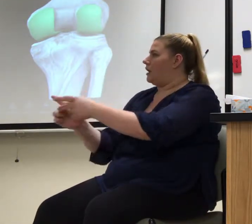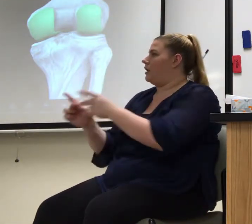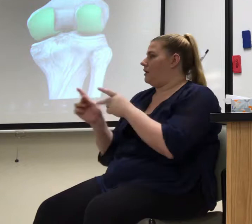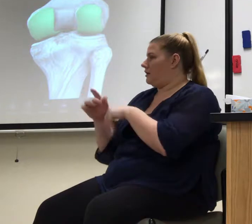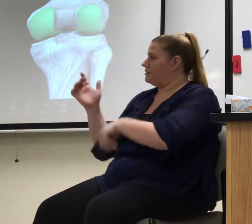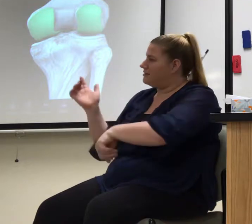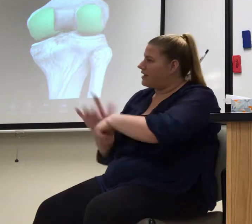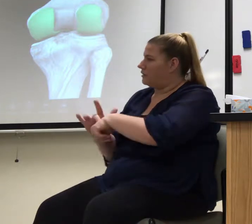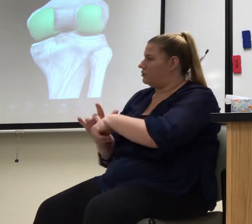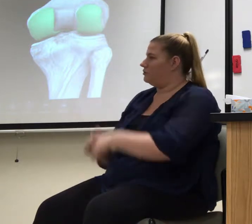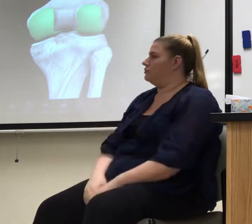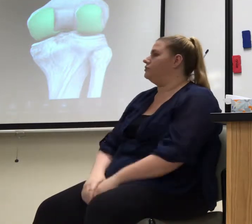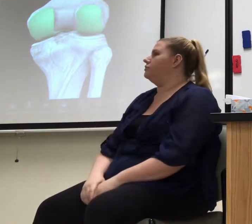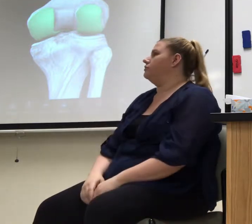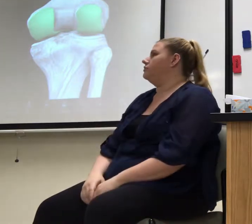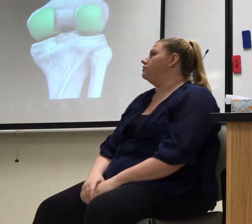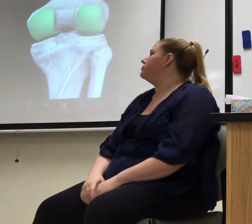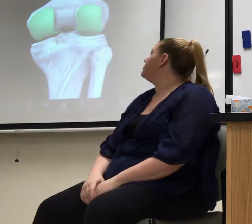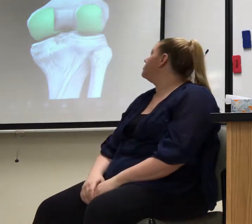would be